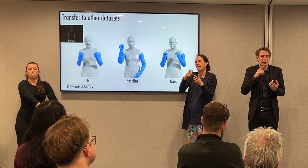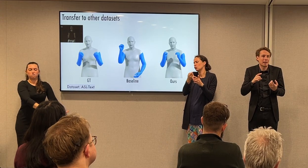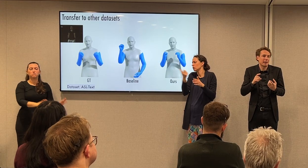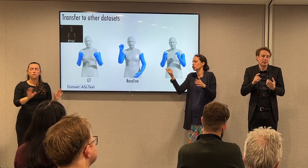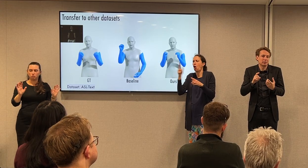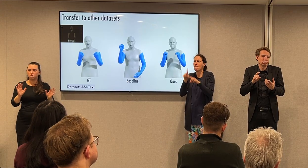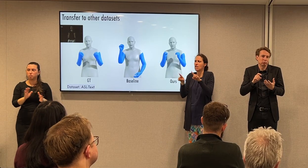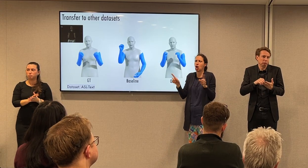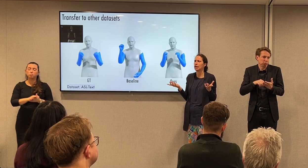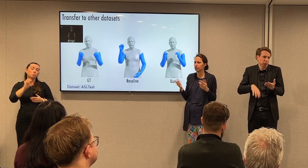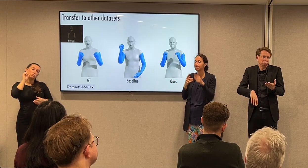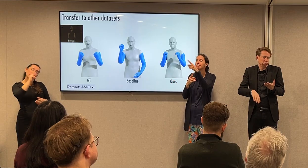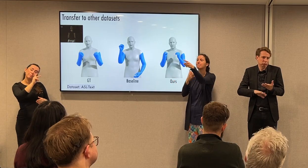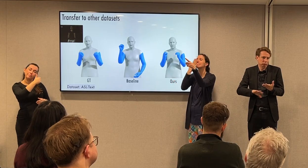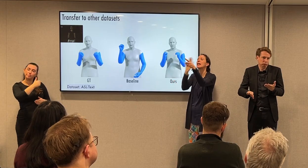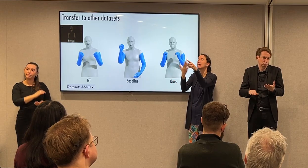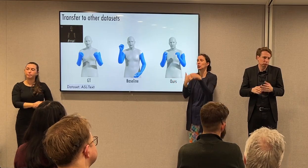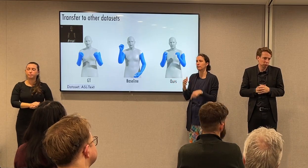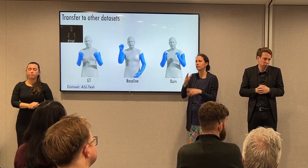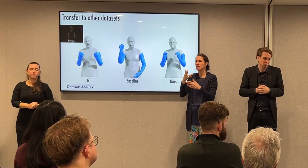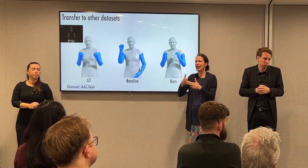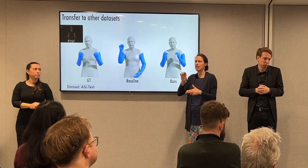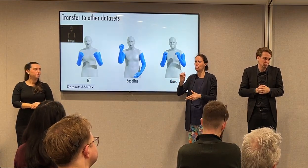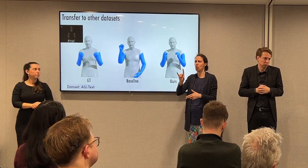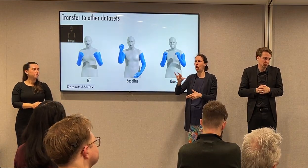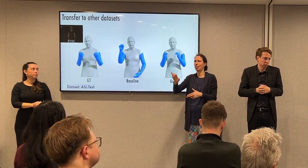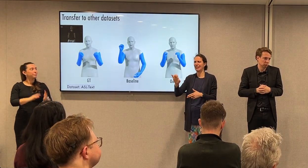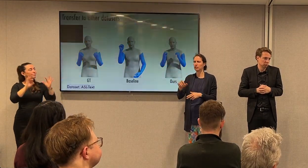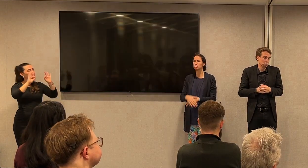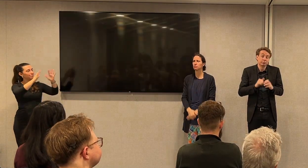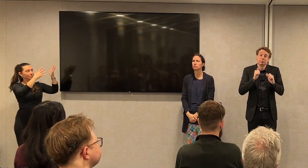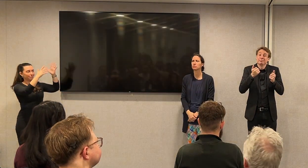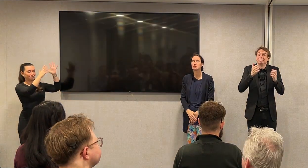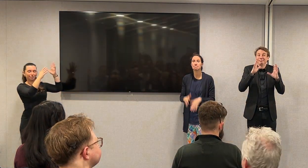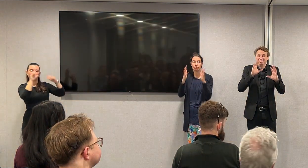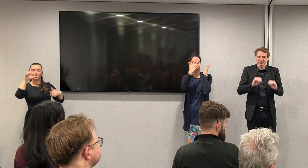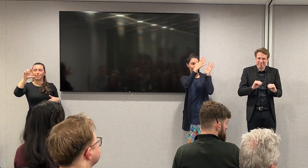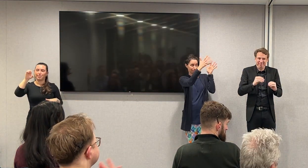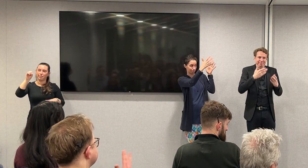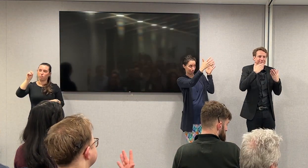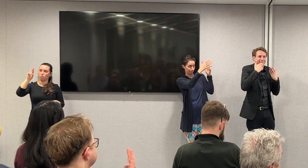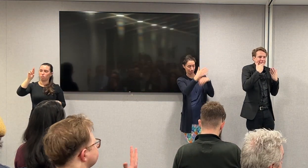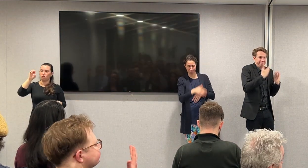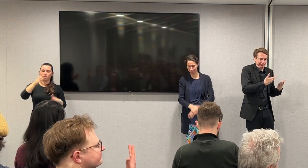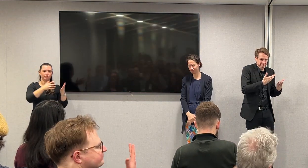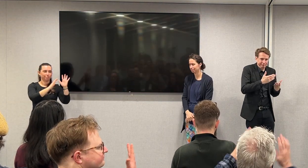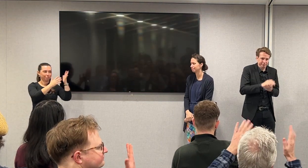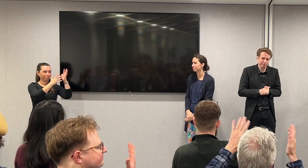samples. Okay, thank you. Okay, let's thank Léore. Thank you very much.